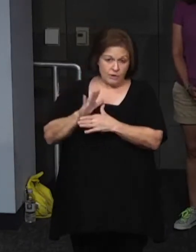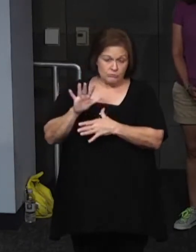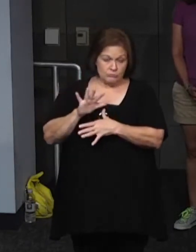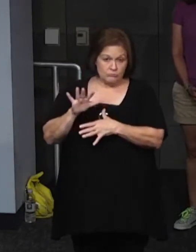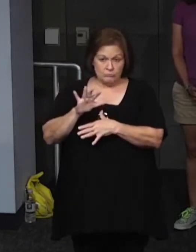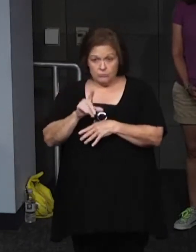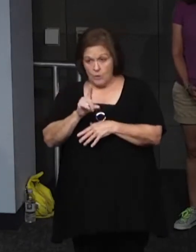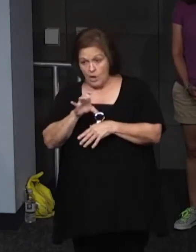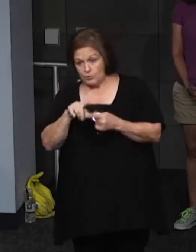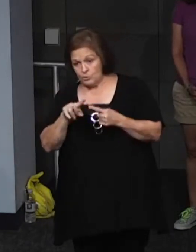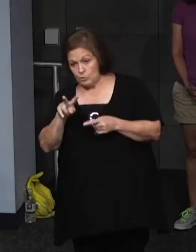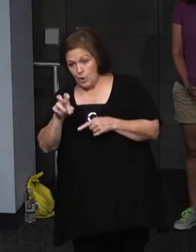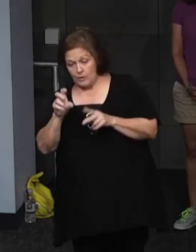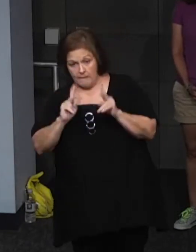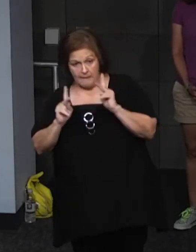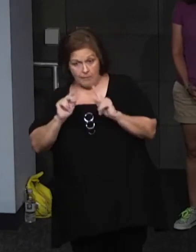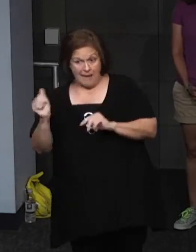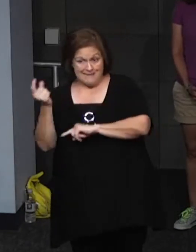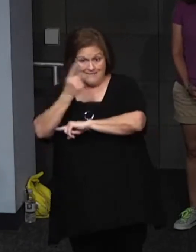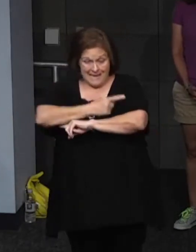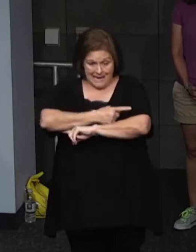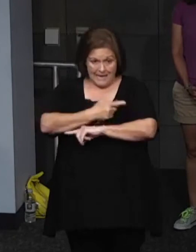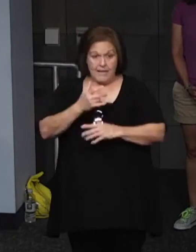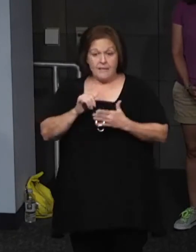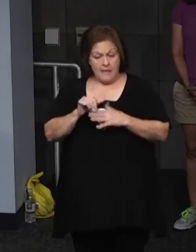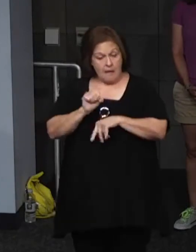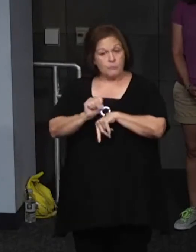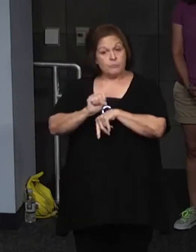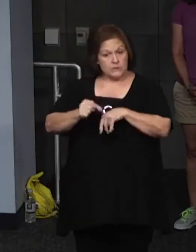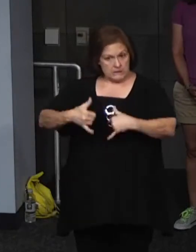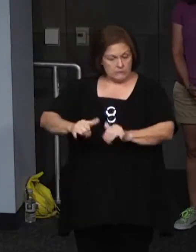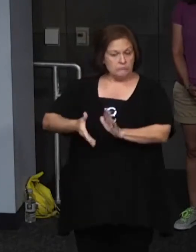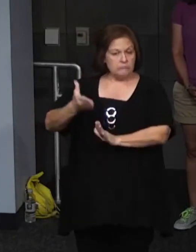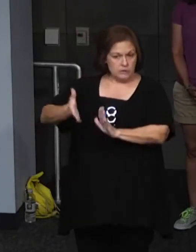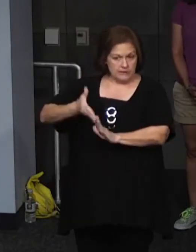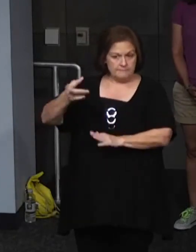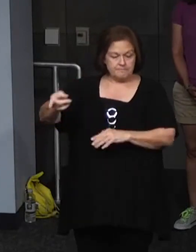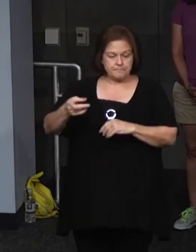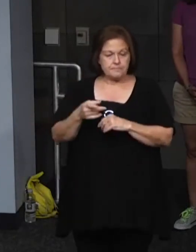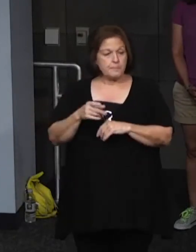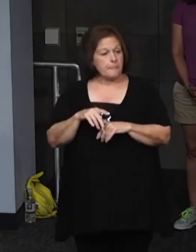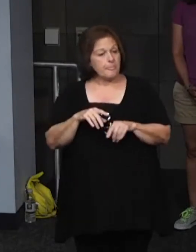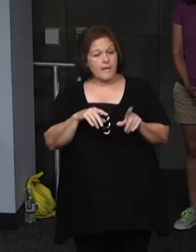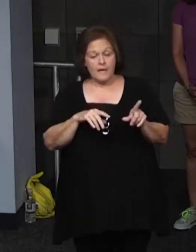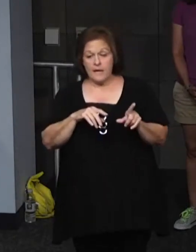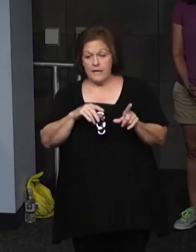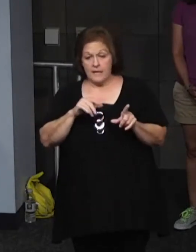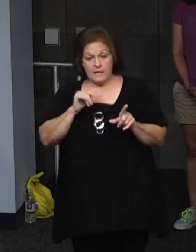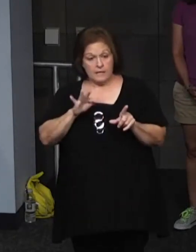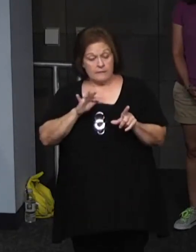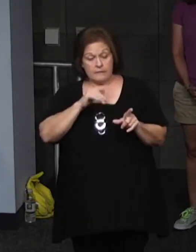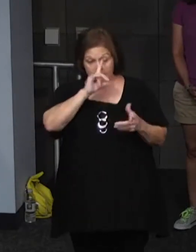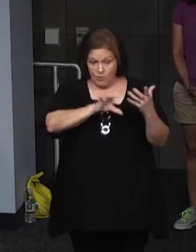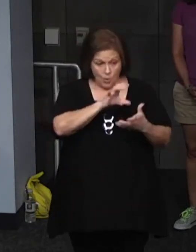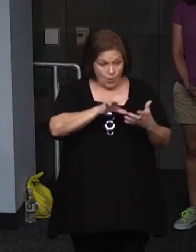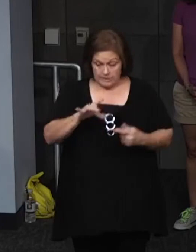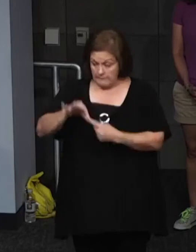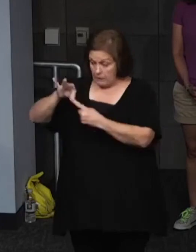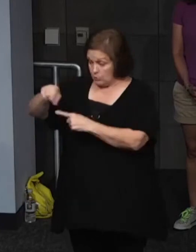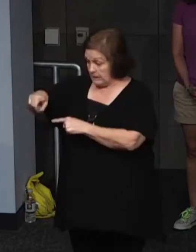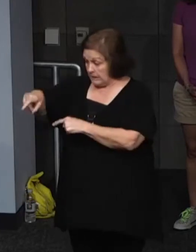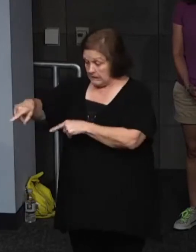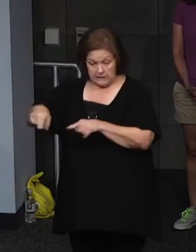between 100 and 200 people a day. So that operation is still going into effect. Do not get that operation confused with the medical special